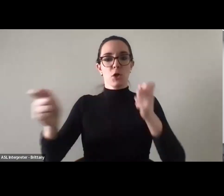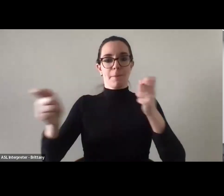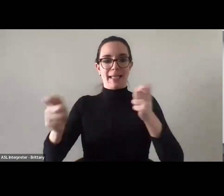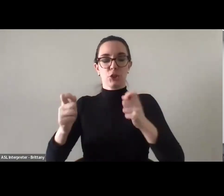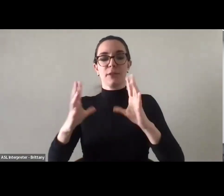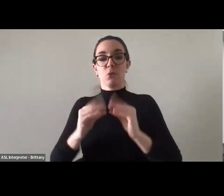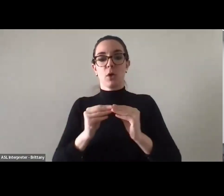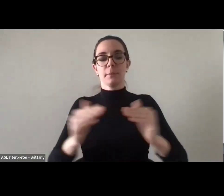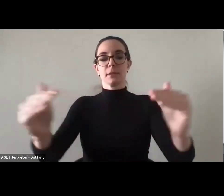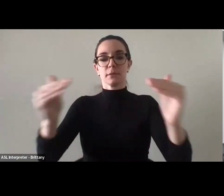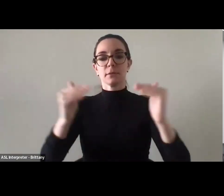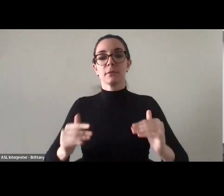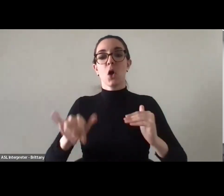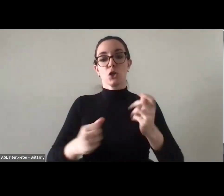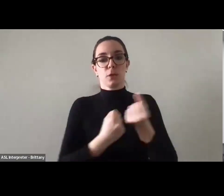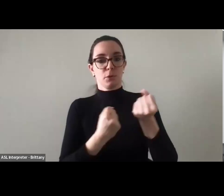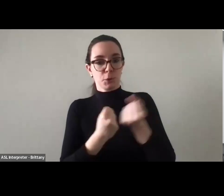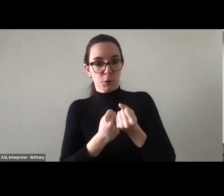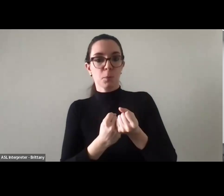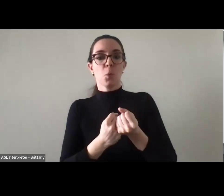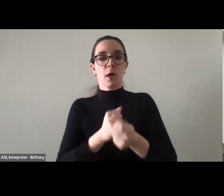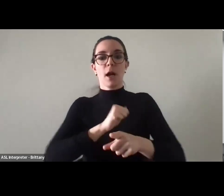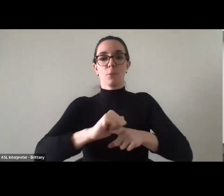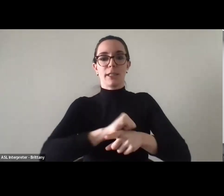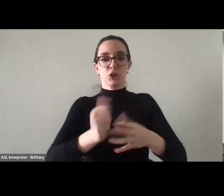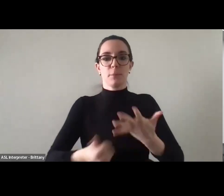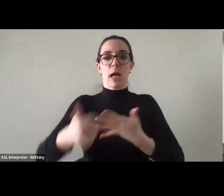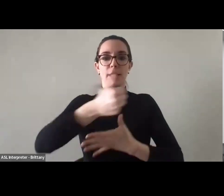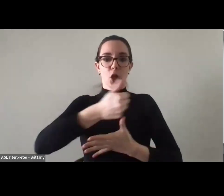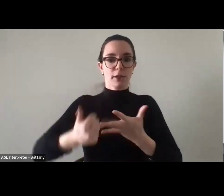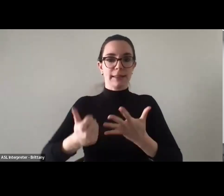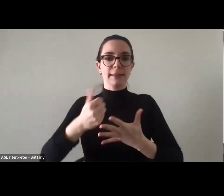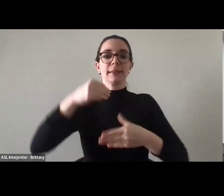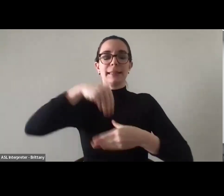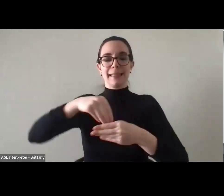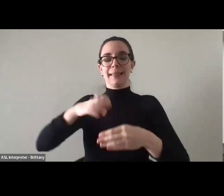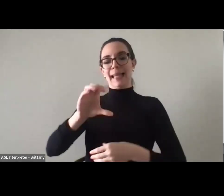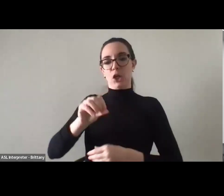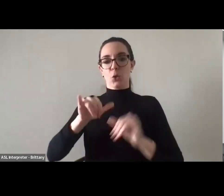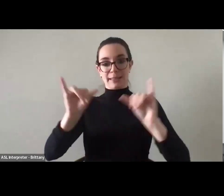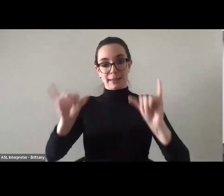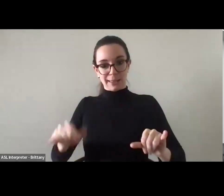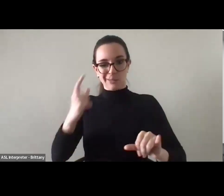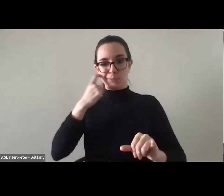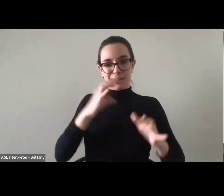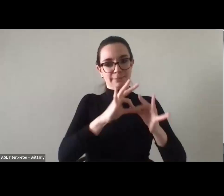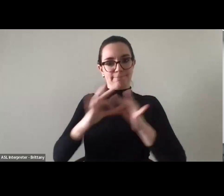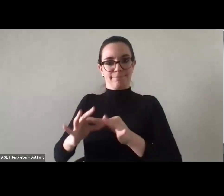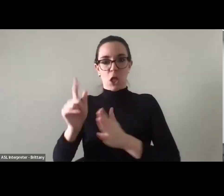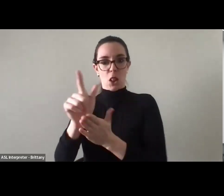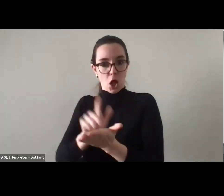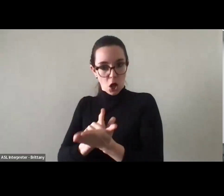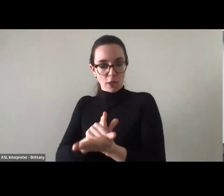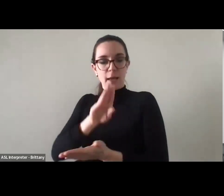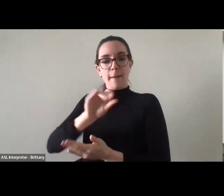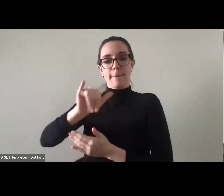apprenticeship priorities and activities in the ecosystem that are connected to recent laws, such as the Bipartisan Infrastructure Law,